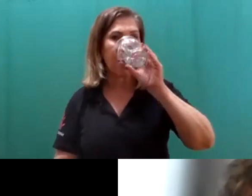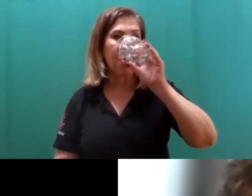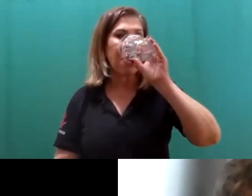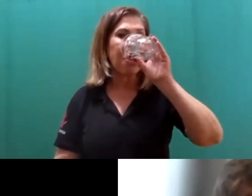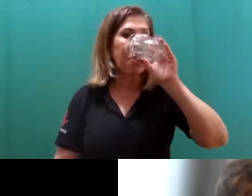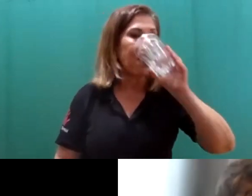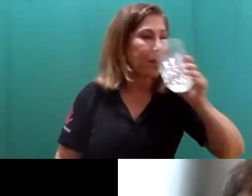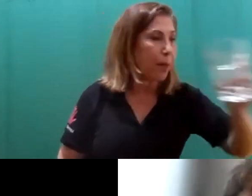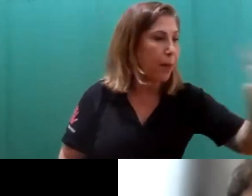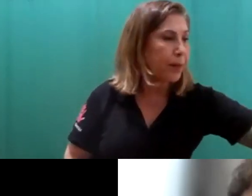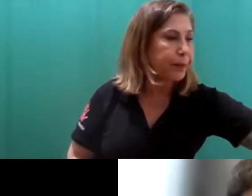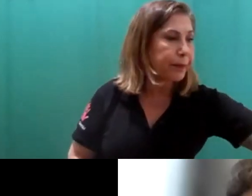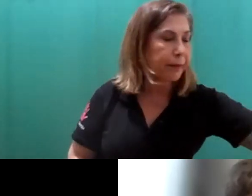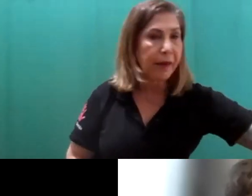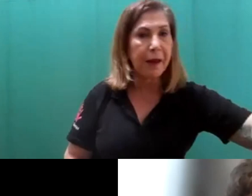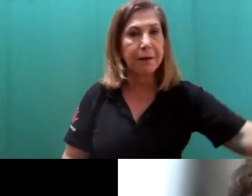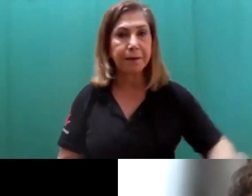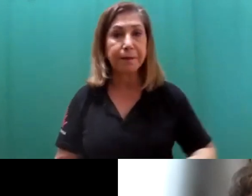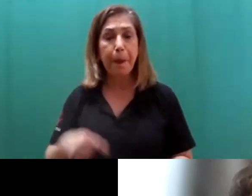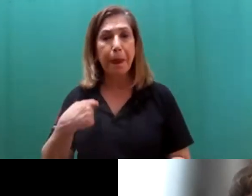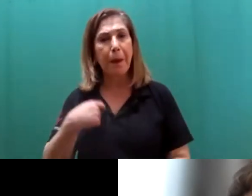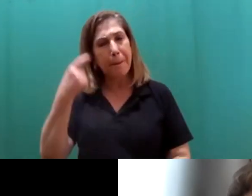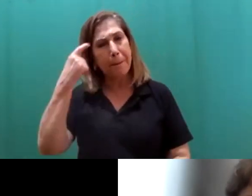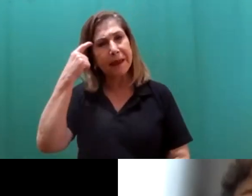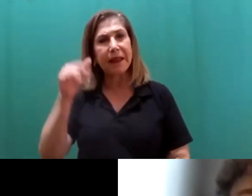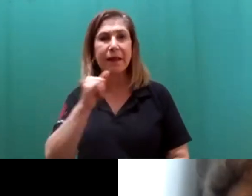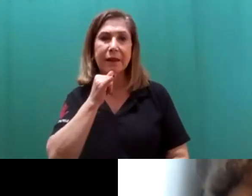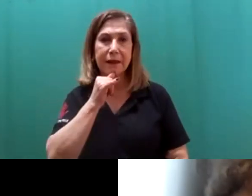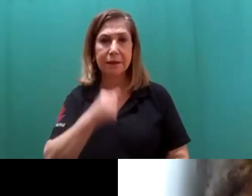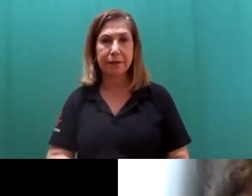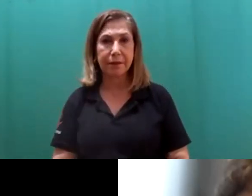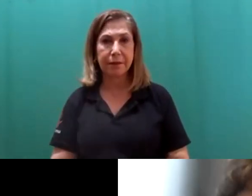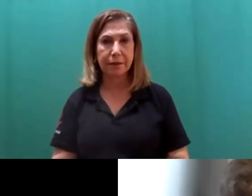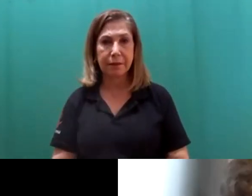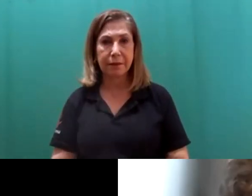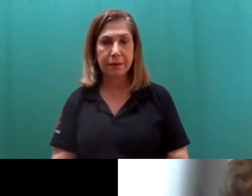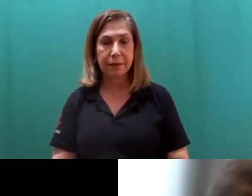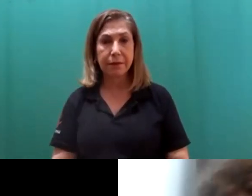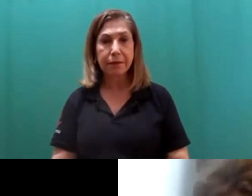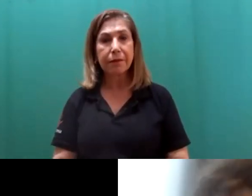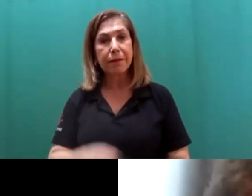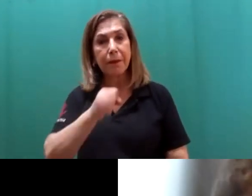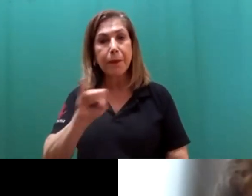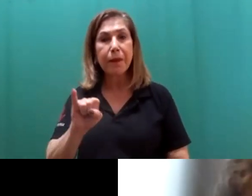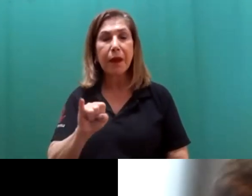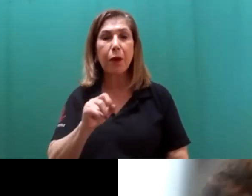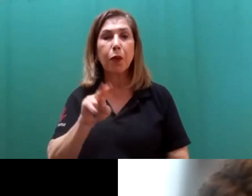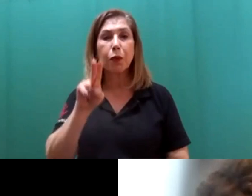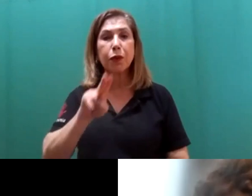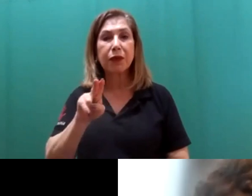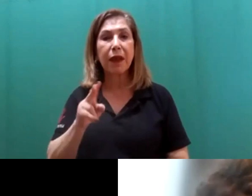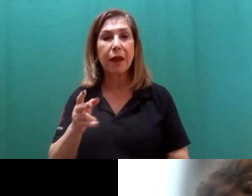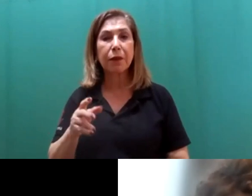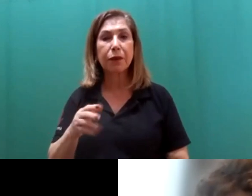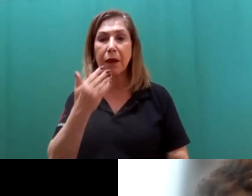use the public procurement of school canteens, for example, in big cities,